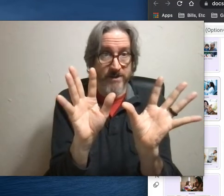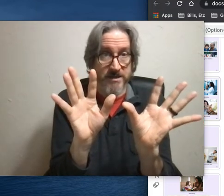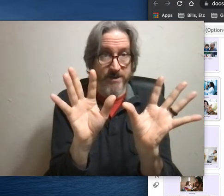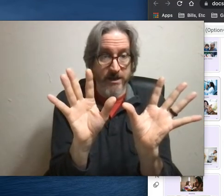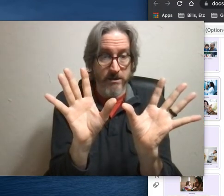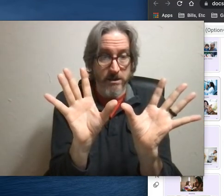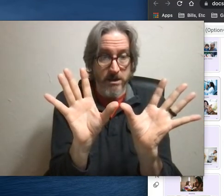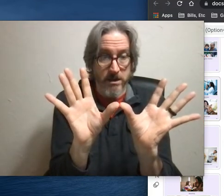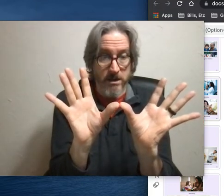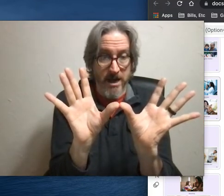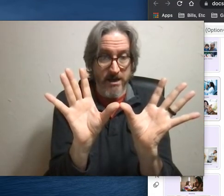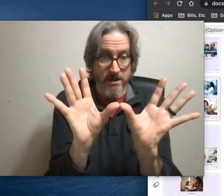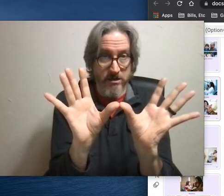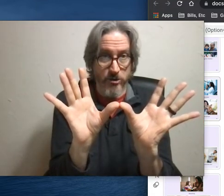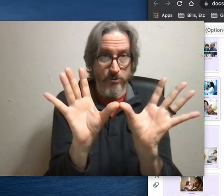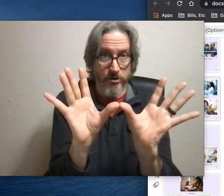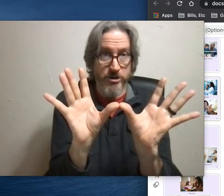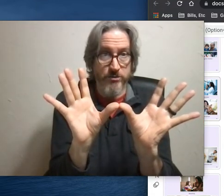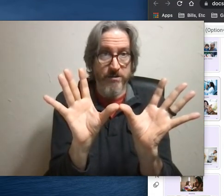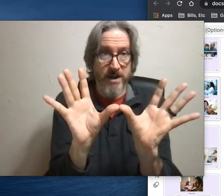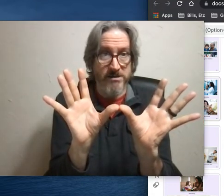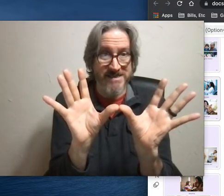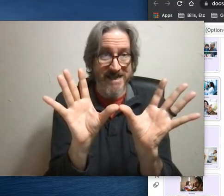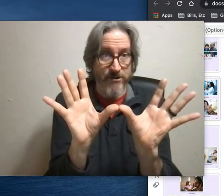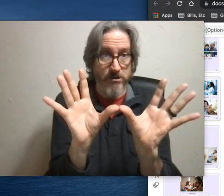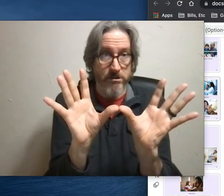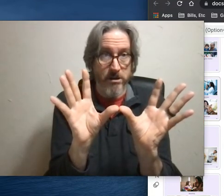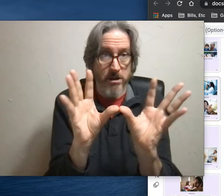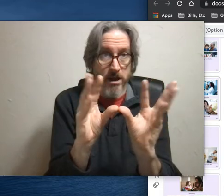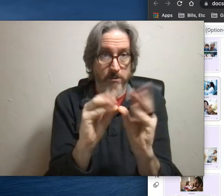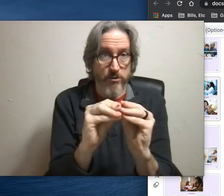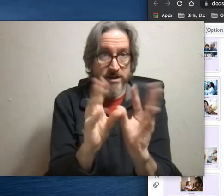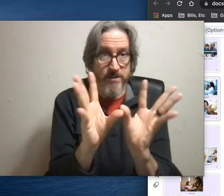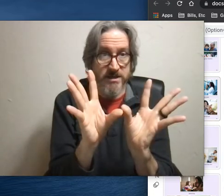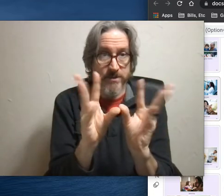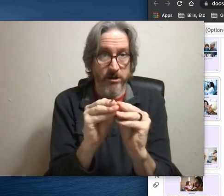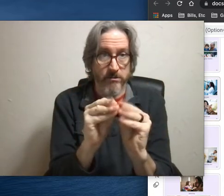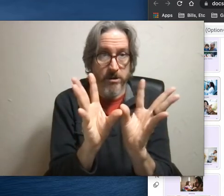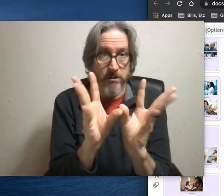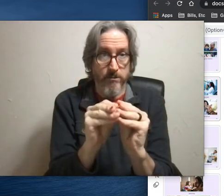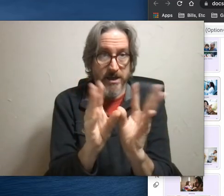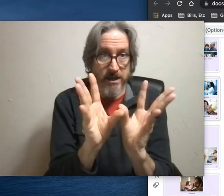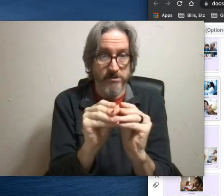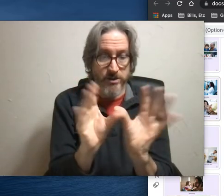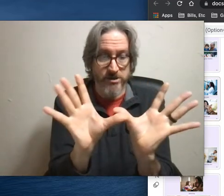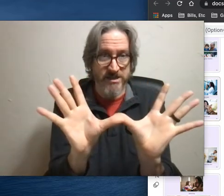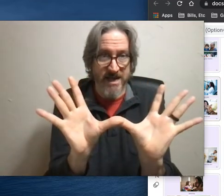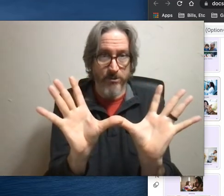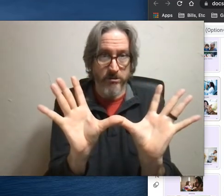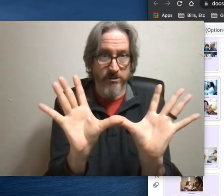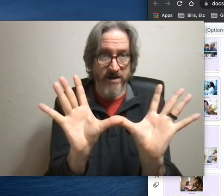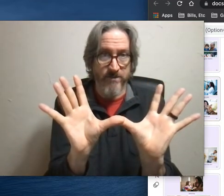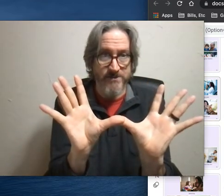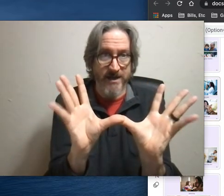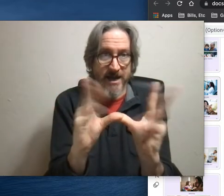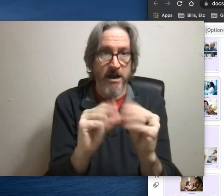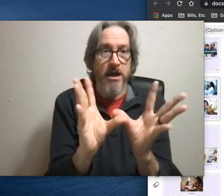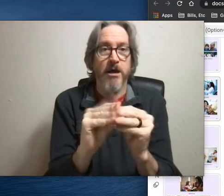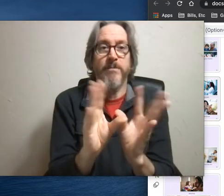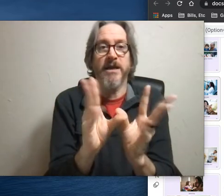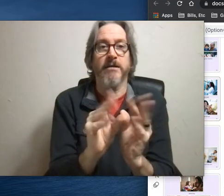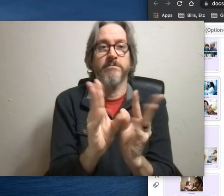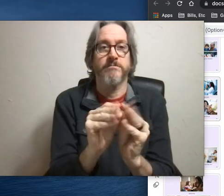that are coming to the meeting, and you put your two thumbnails together and bring them into the middle. Meeting. So here's the table that everybody's meeting